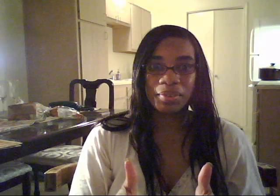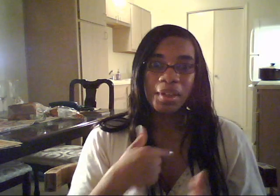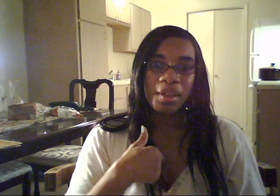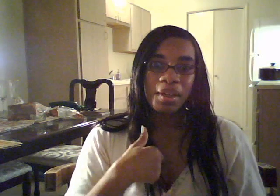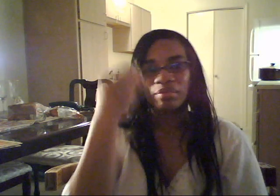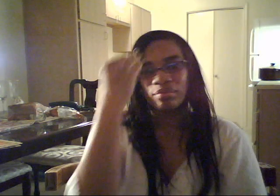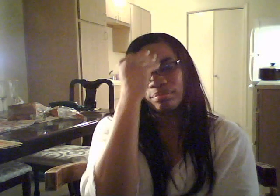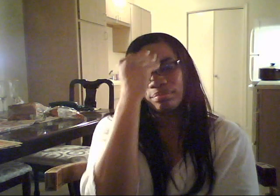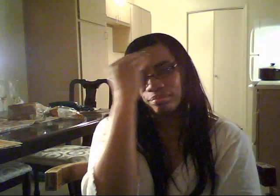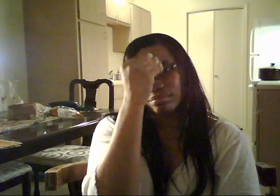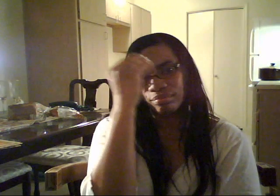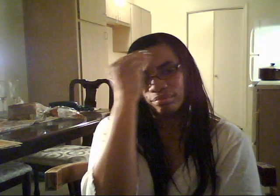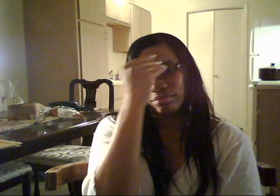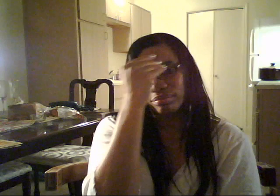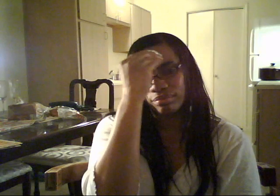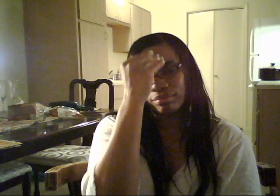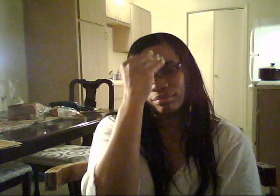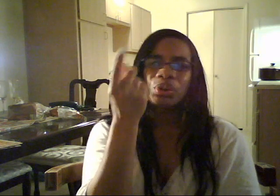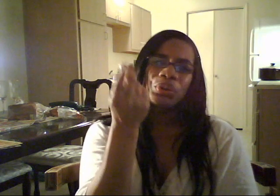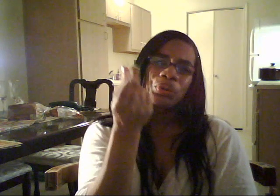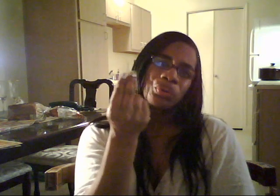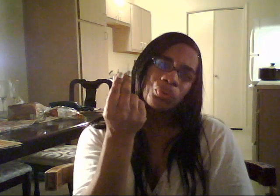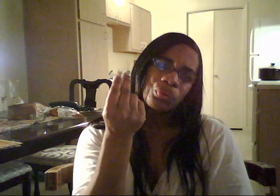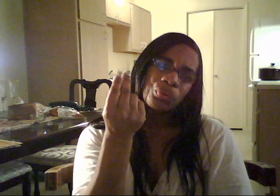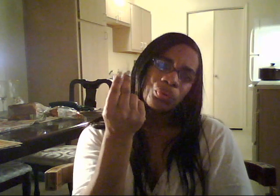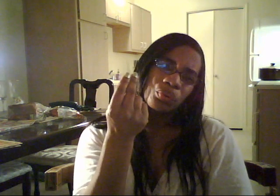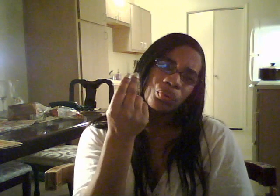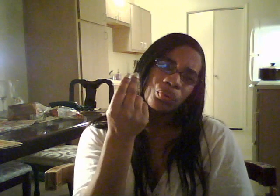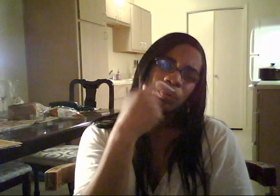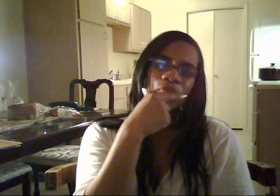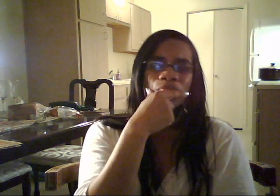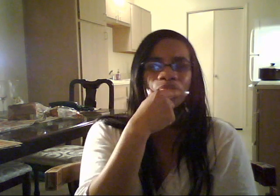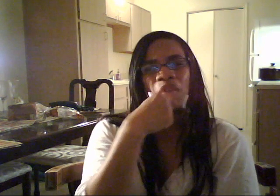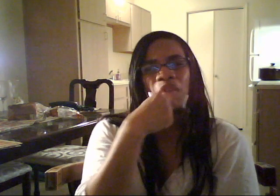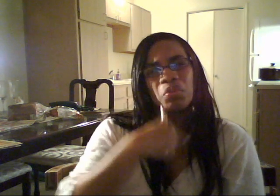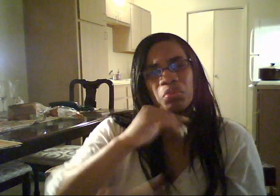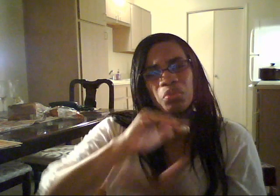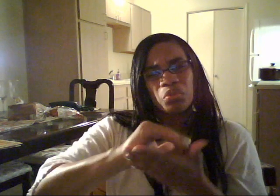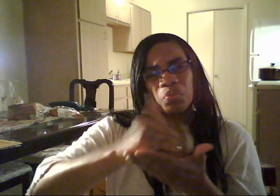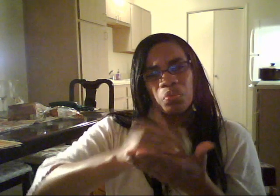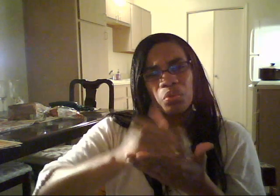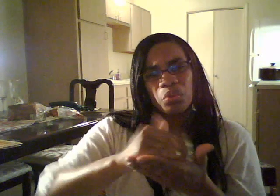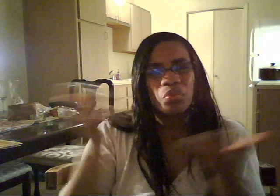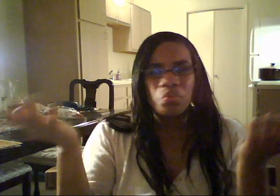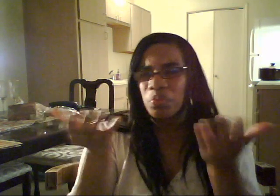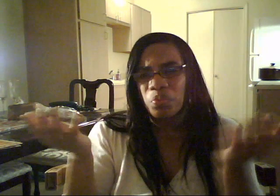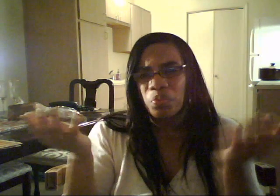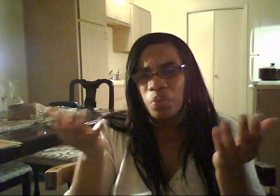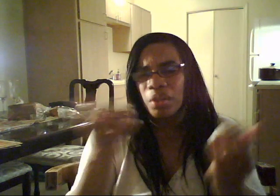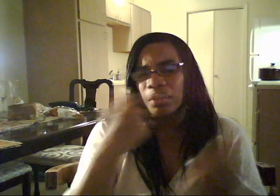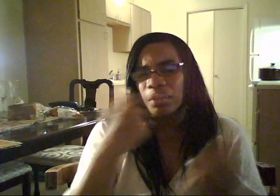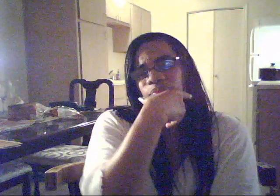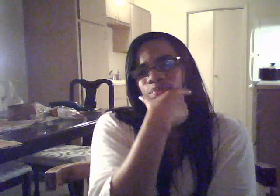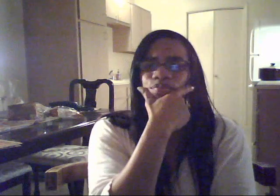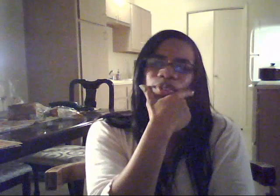their attorney was a woman with a reputation for women's rights. Gives you instant credibility with the jury. It looks very good for me to have someone with